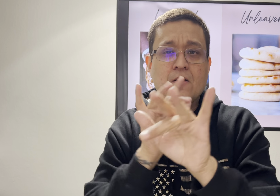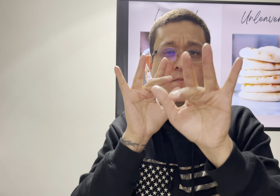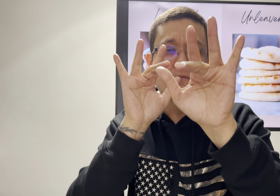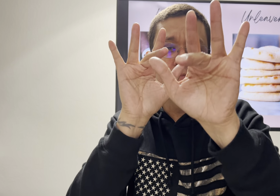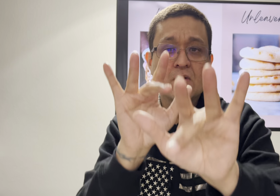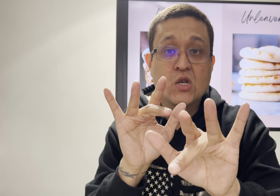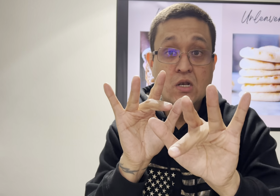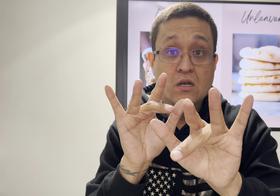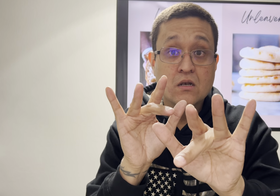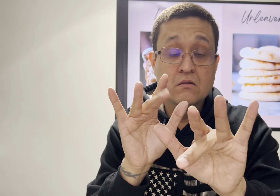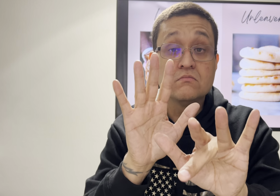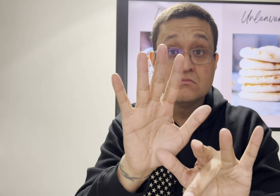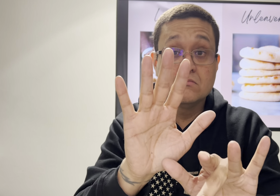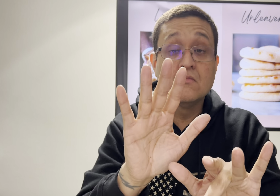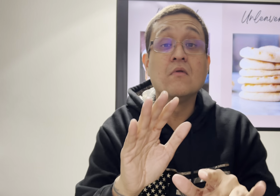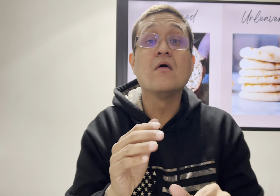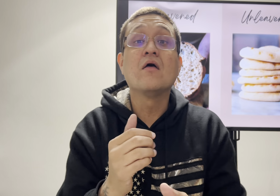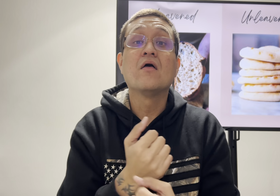God gives grace and love and mercy.